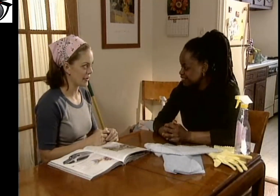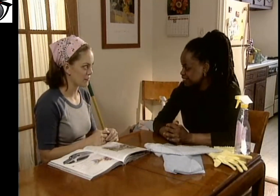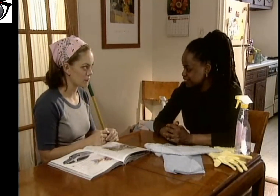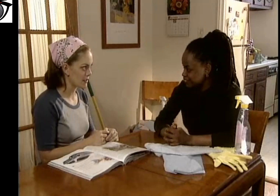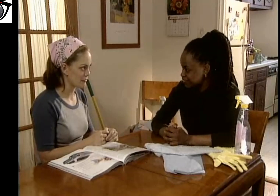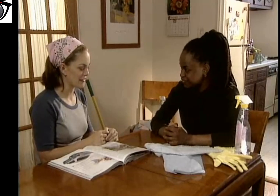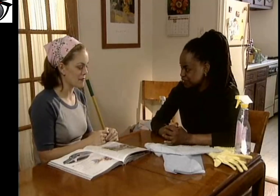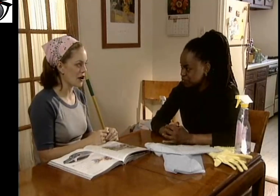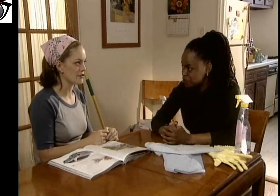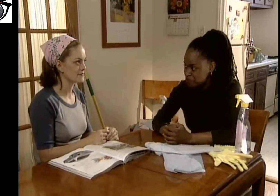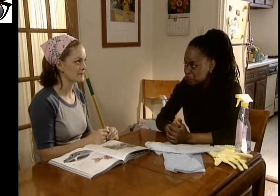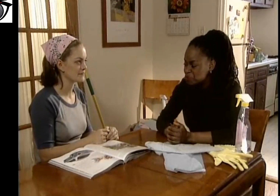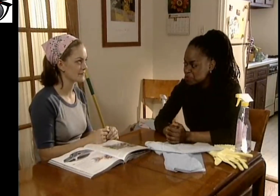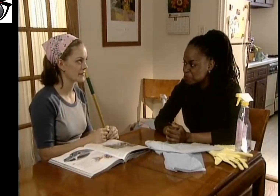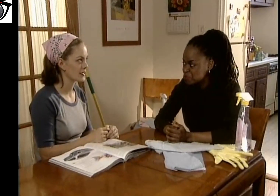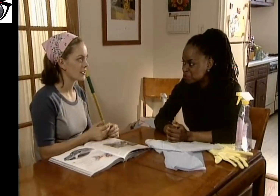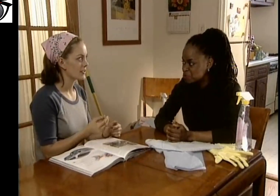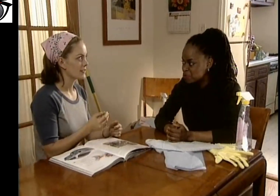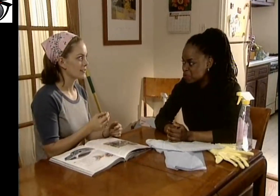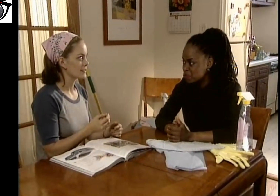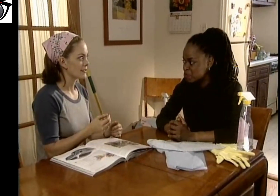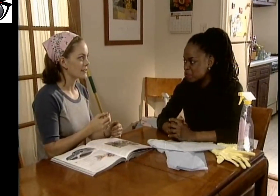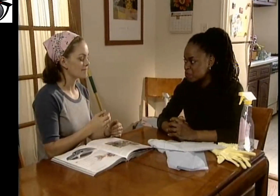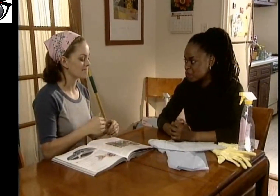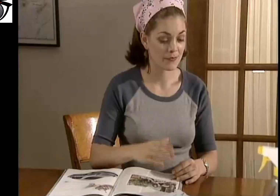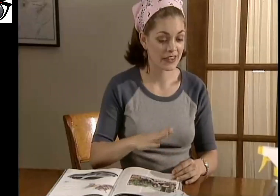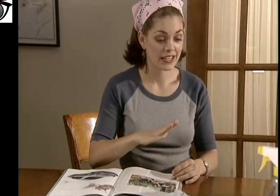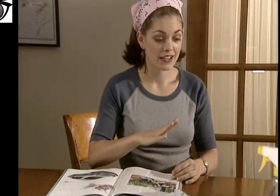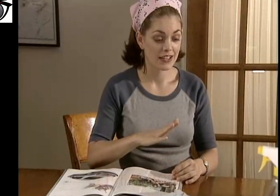Okay, let's see if I can remember them all.